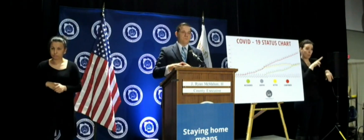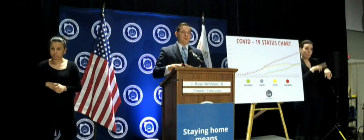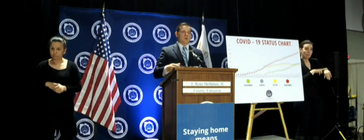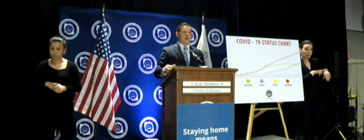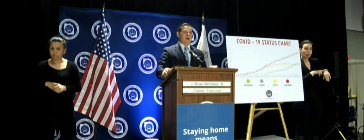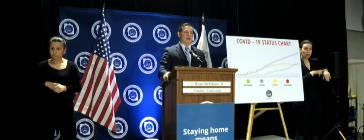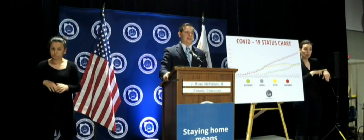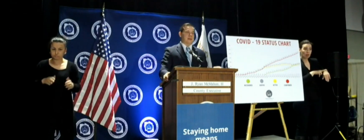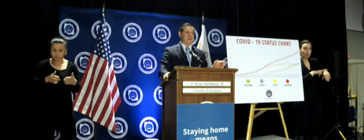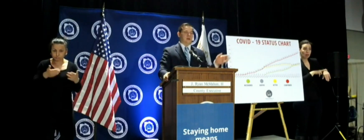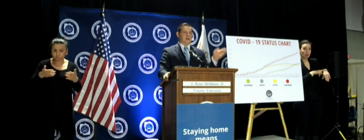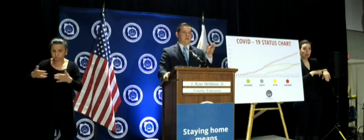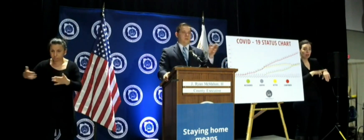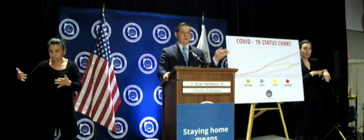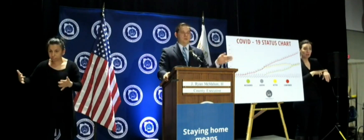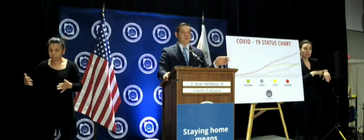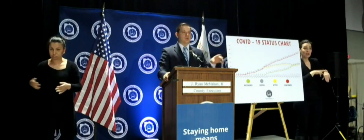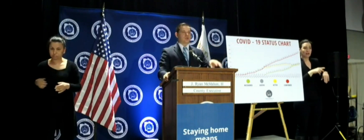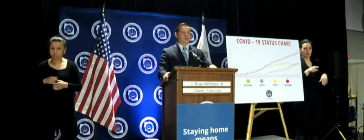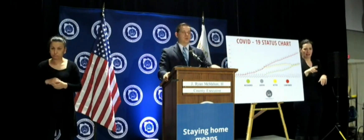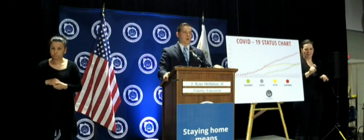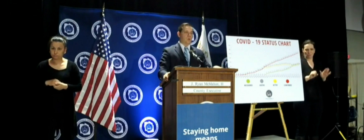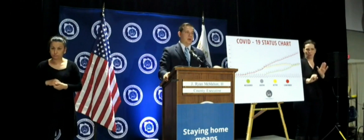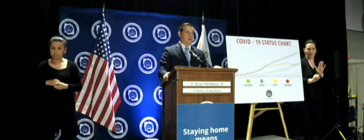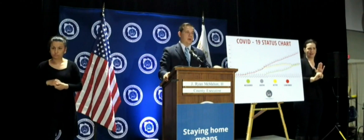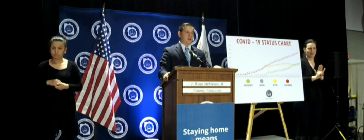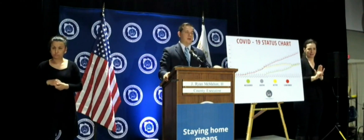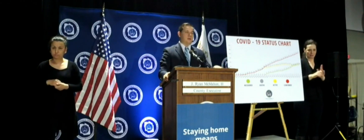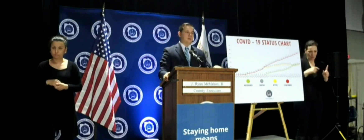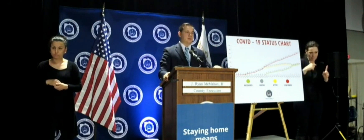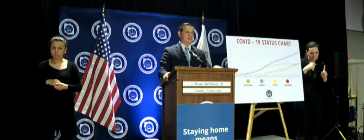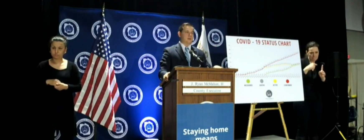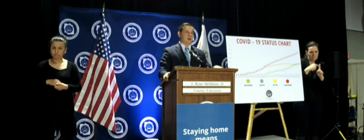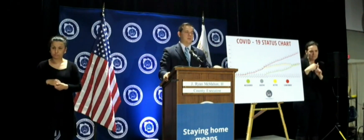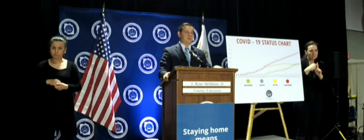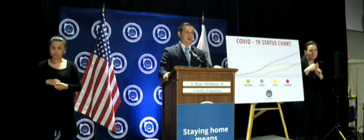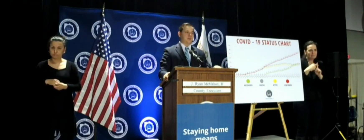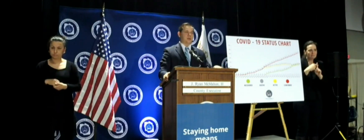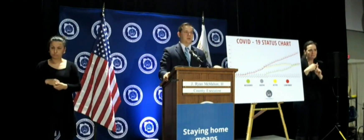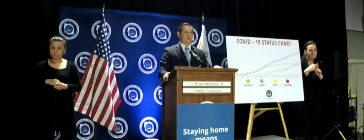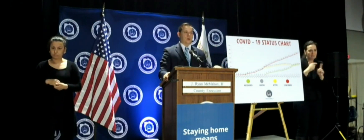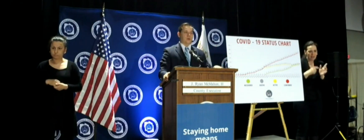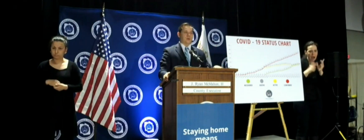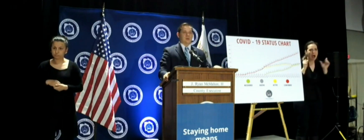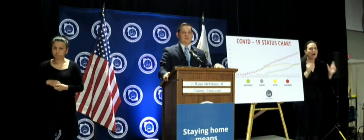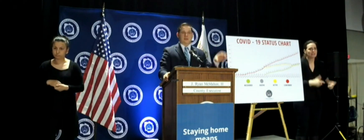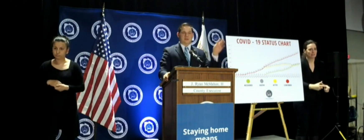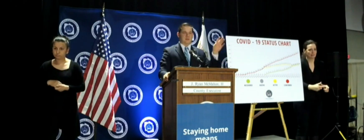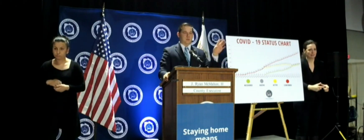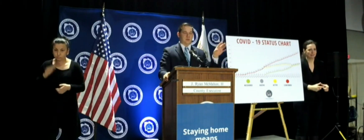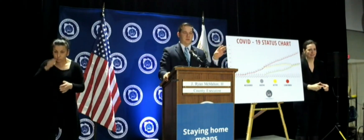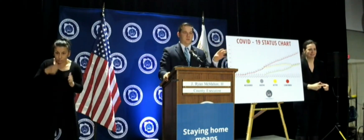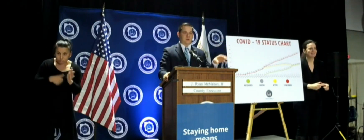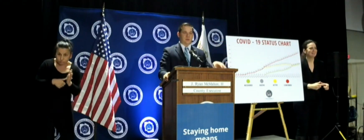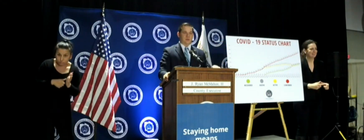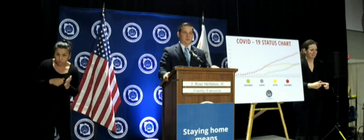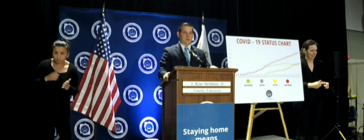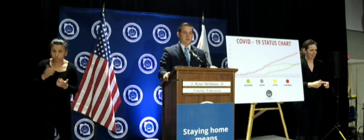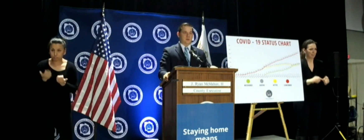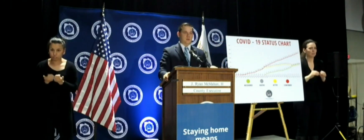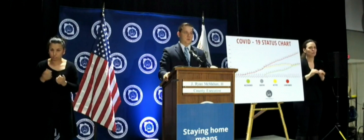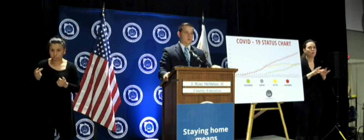time. Not that you could do it one way, right? And hypothetically, it could work. You test everybody in the